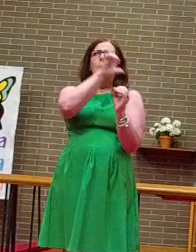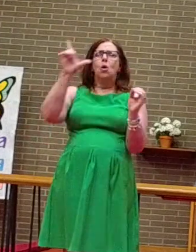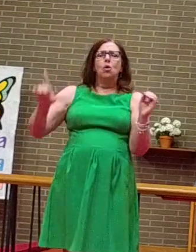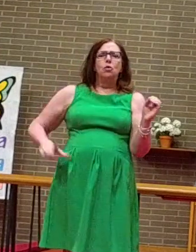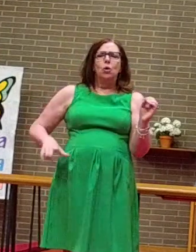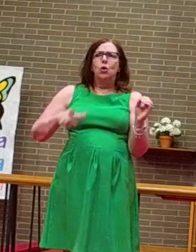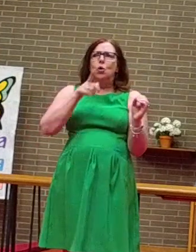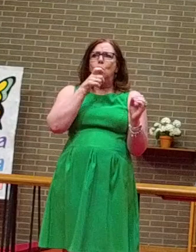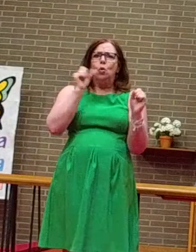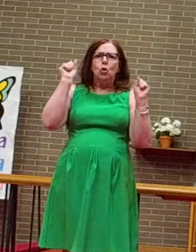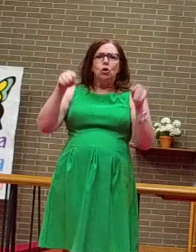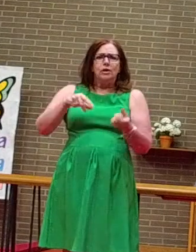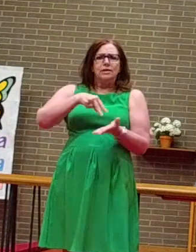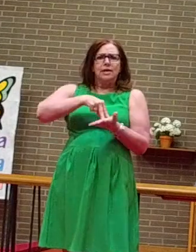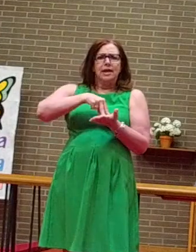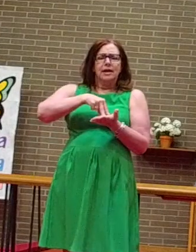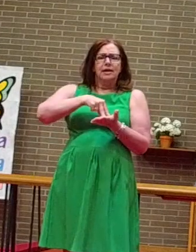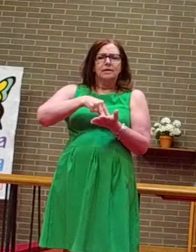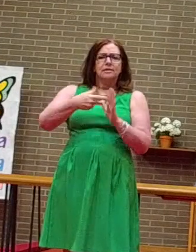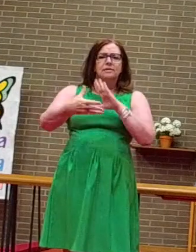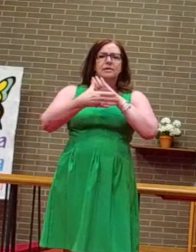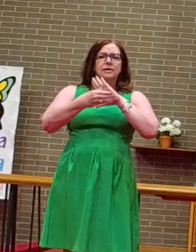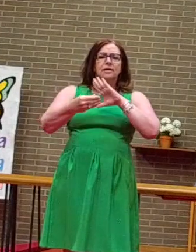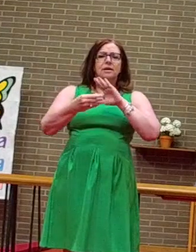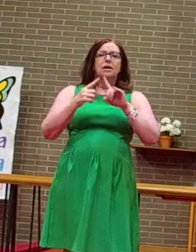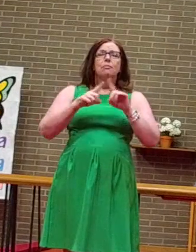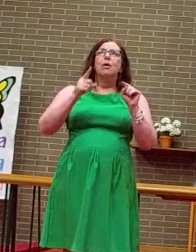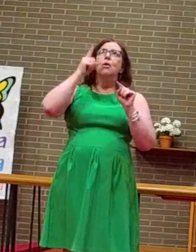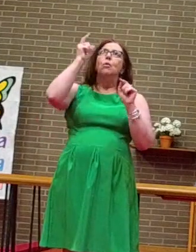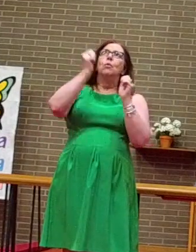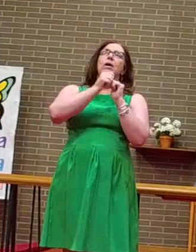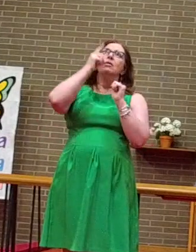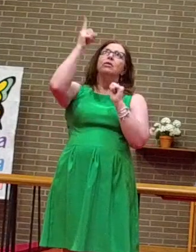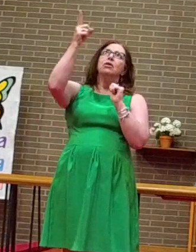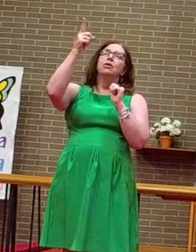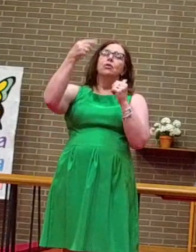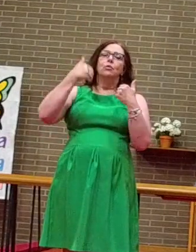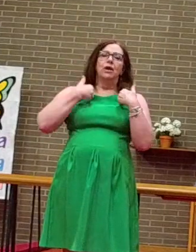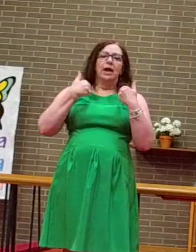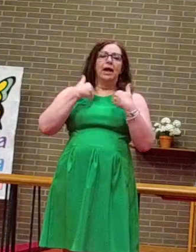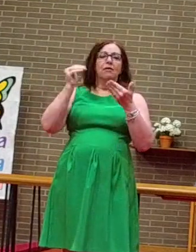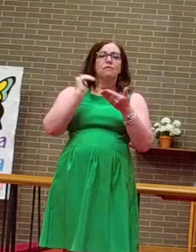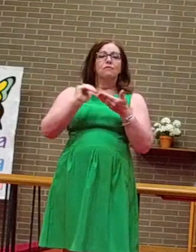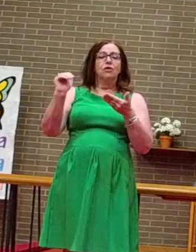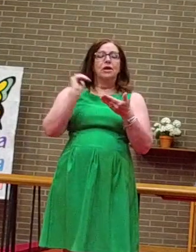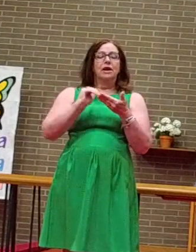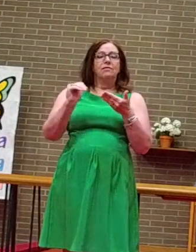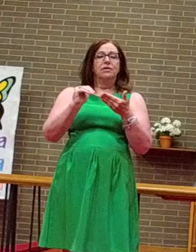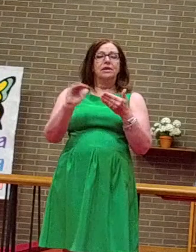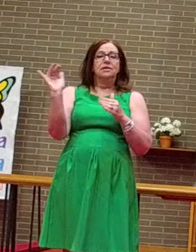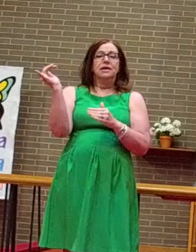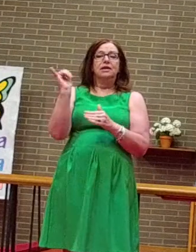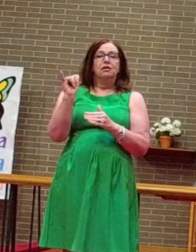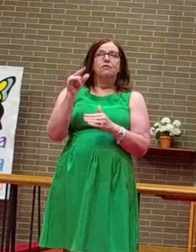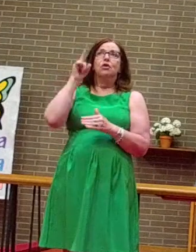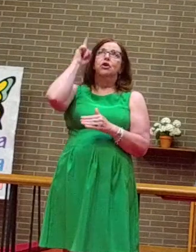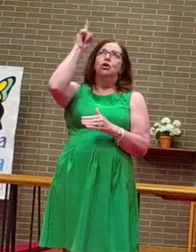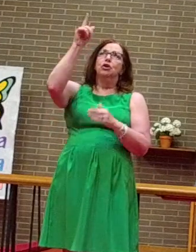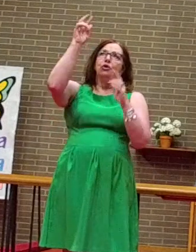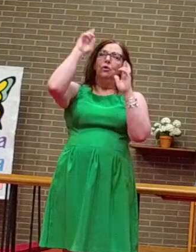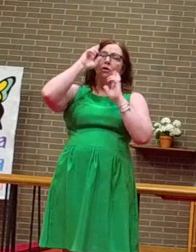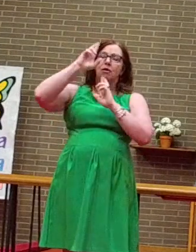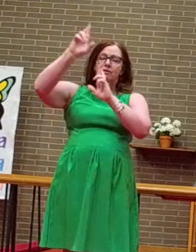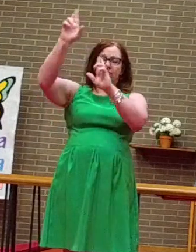who could stand? But with you there is forgiveness. Therefore, you are